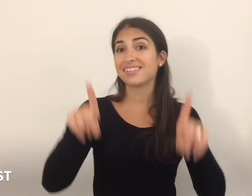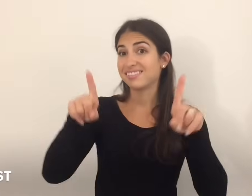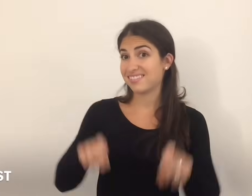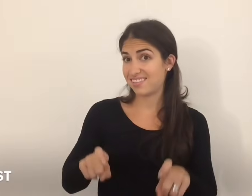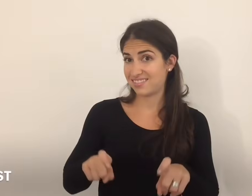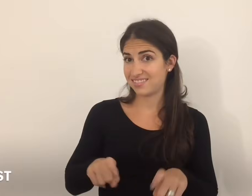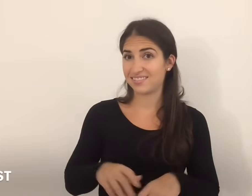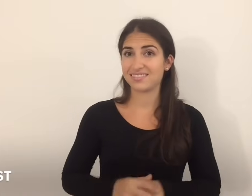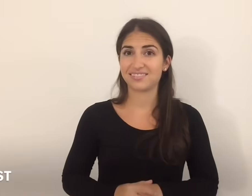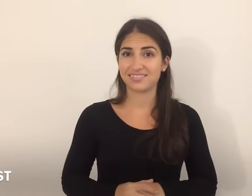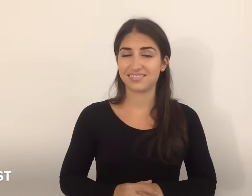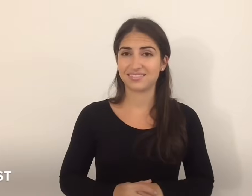Test.